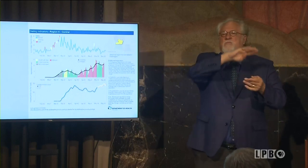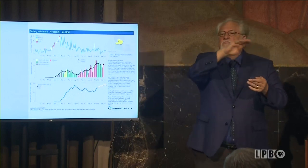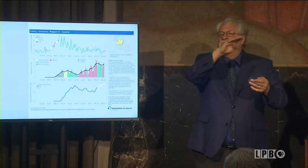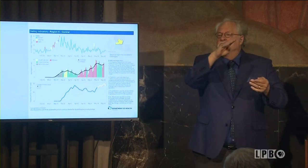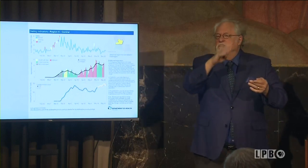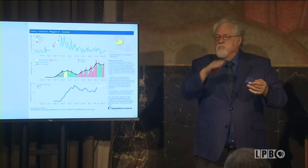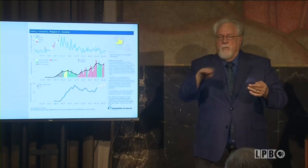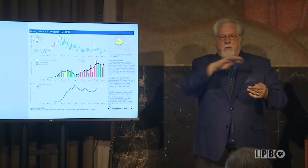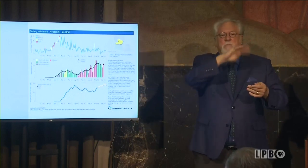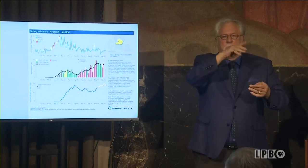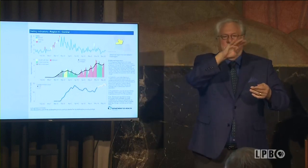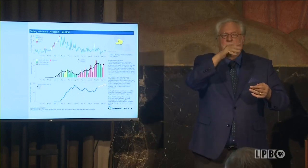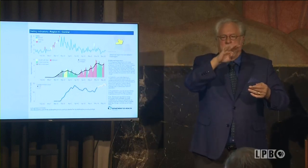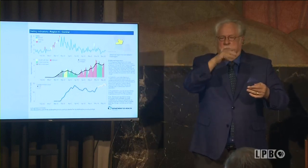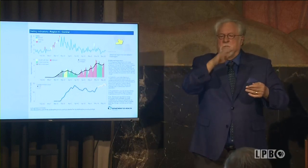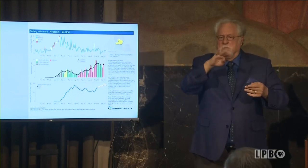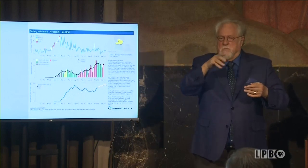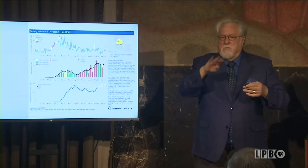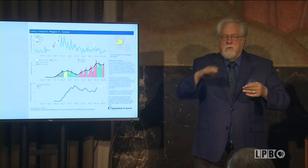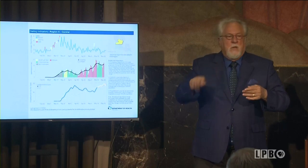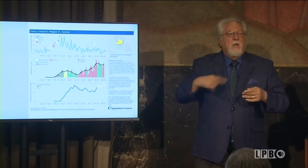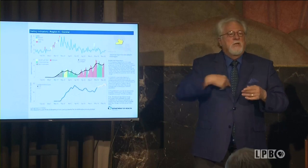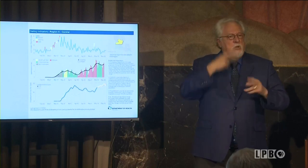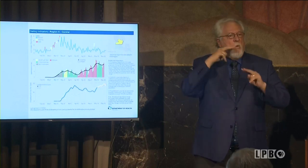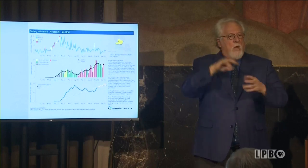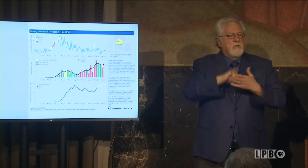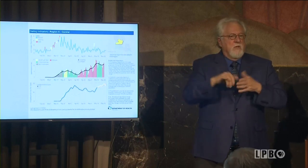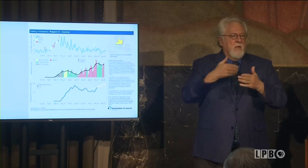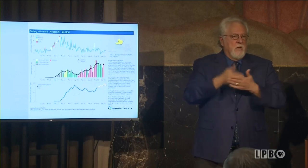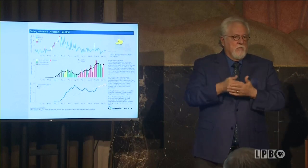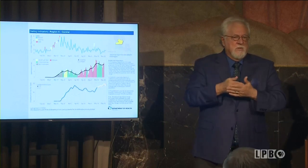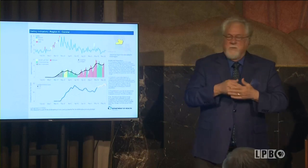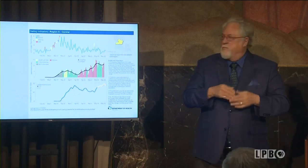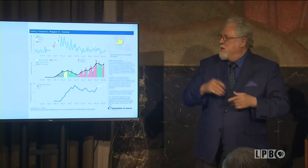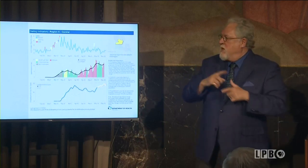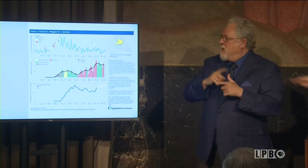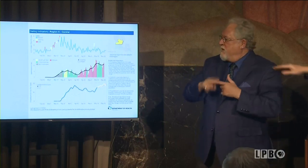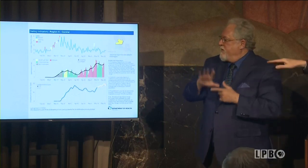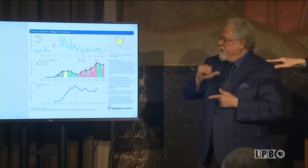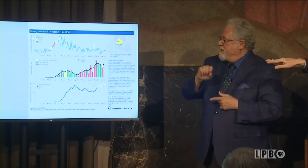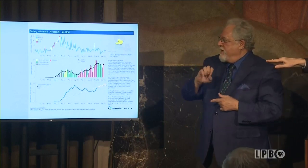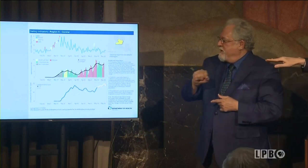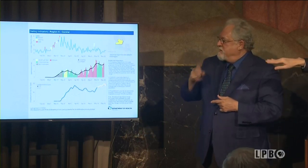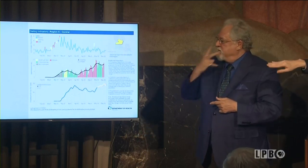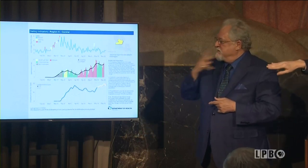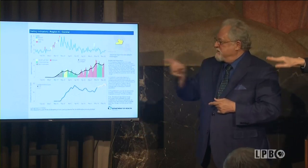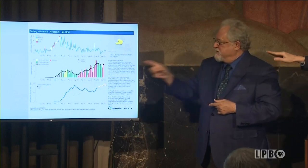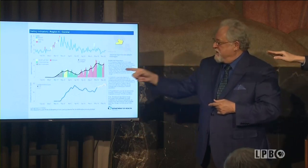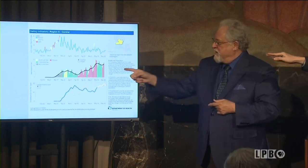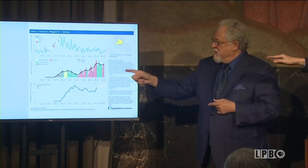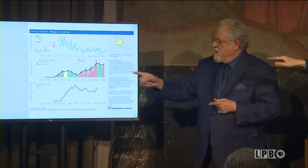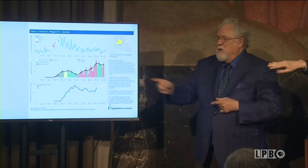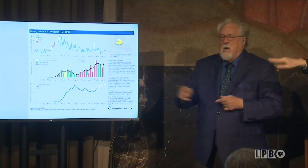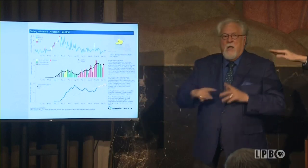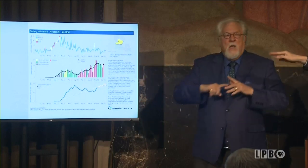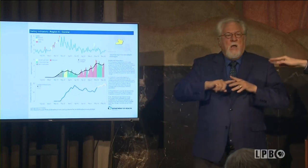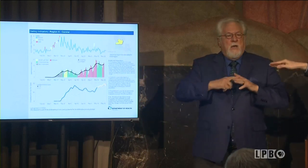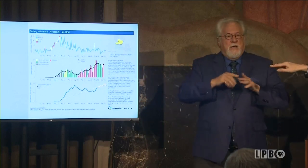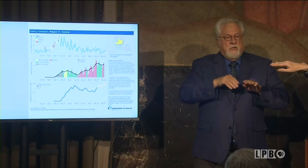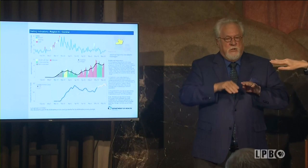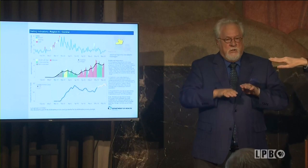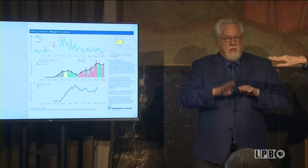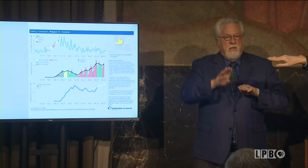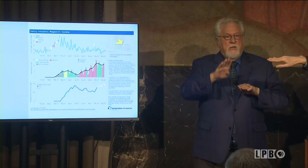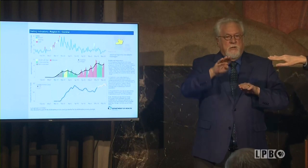and continued decrease that we would want to see. So watching that very closely. When we look at cases, we see that there was an initial increase